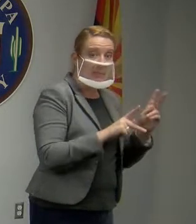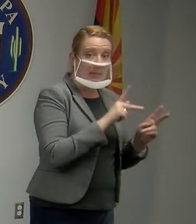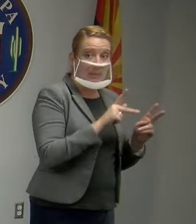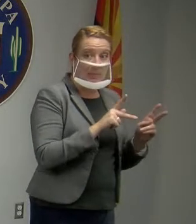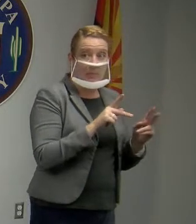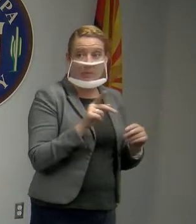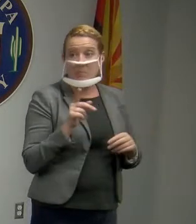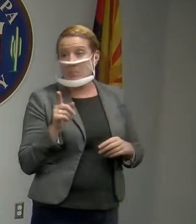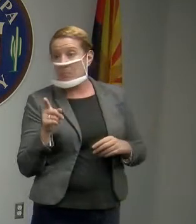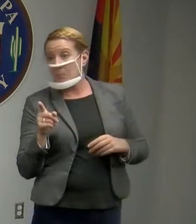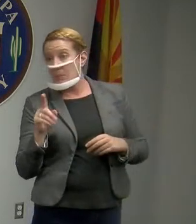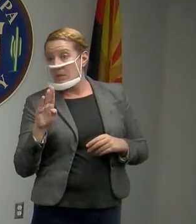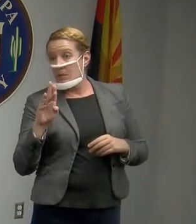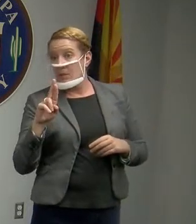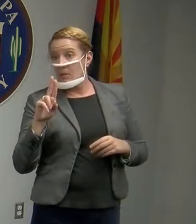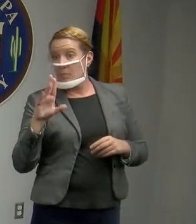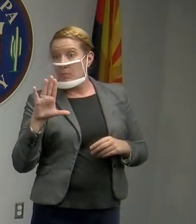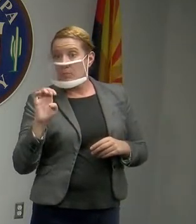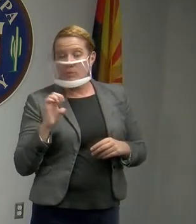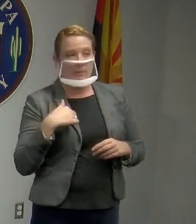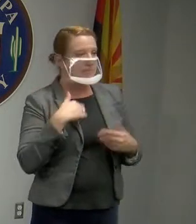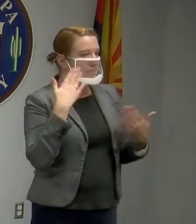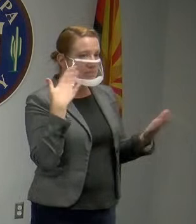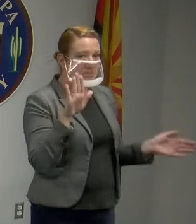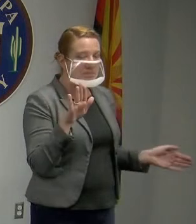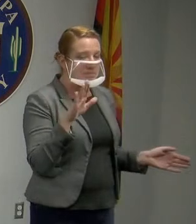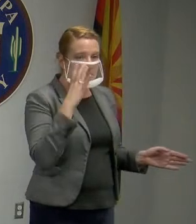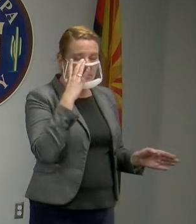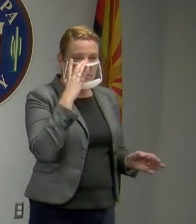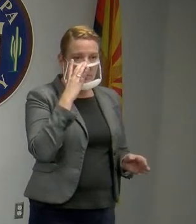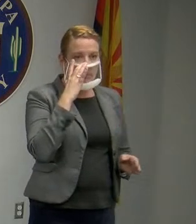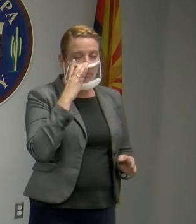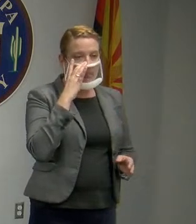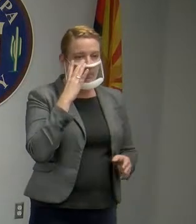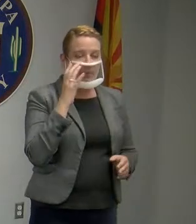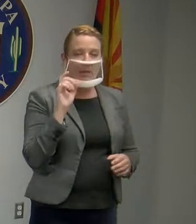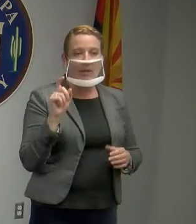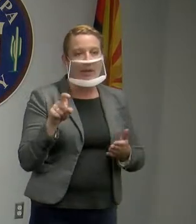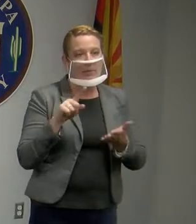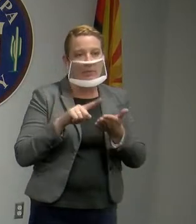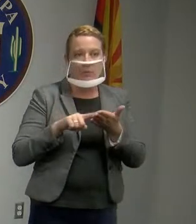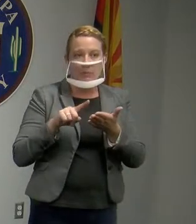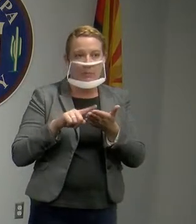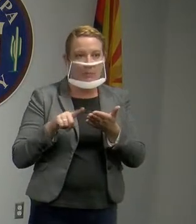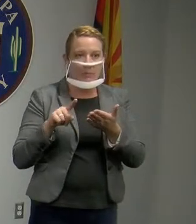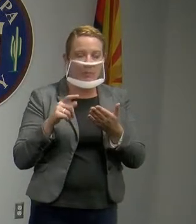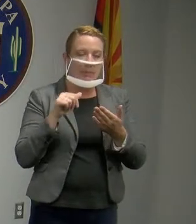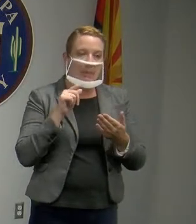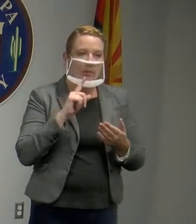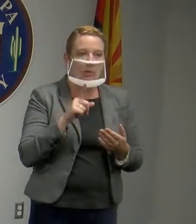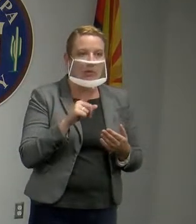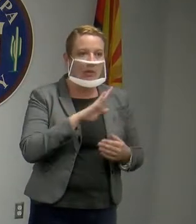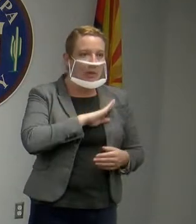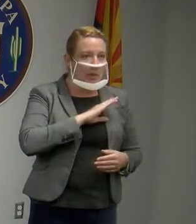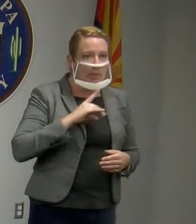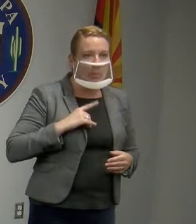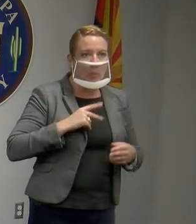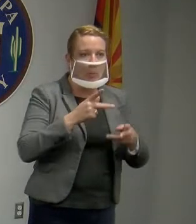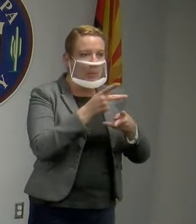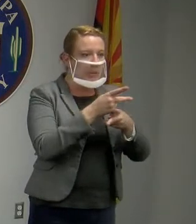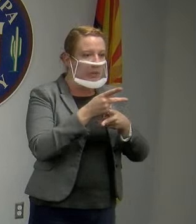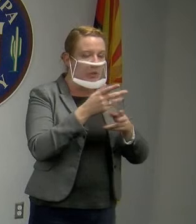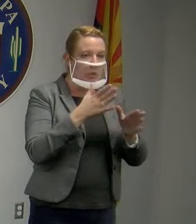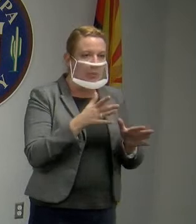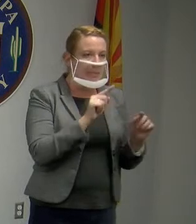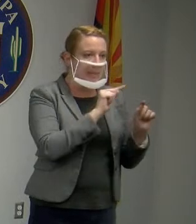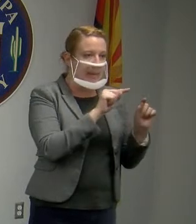that? Okay, we'll have to get back to you on that, Courtney. There are a number of things the Board of Supervisors can do, but I would just be speculating as to whether or